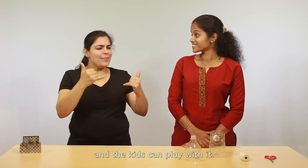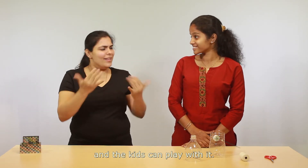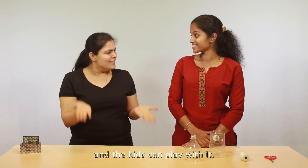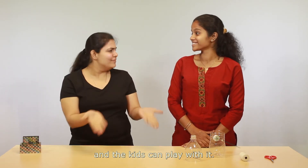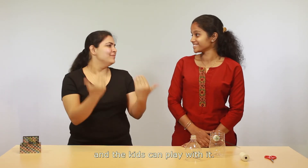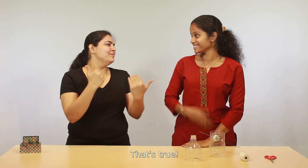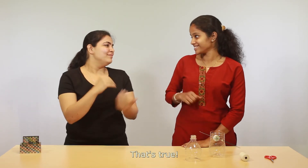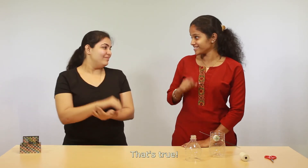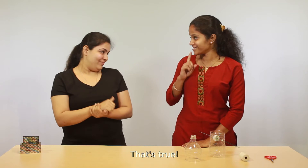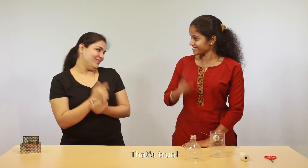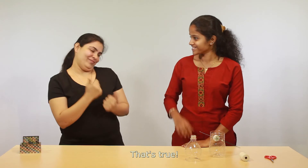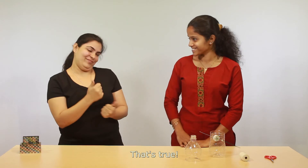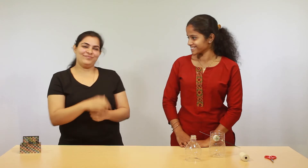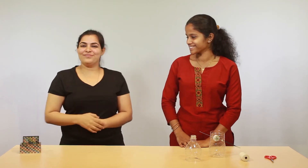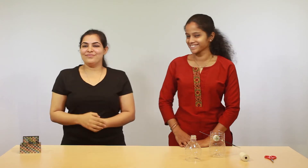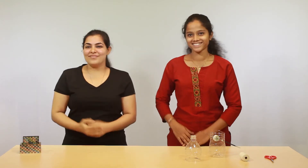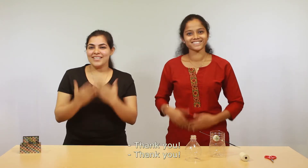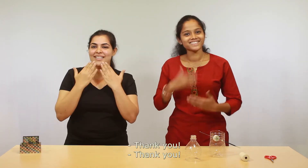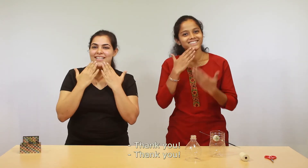that's true thank you